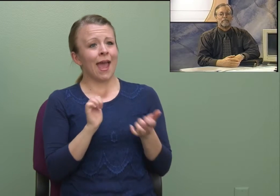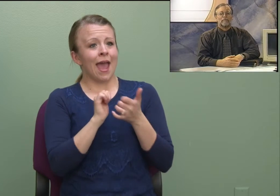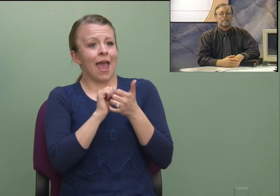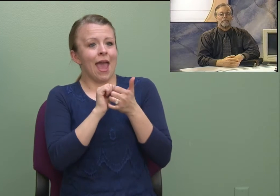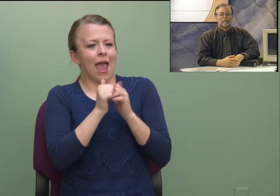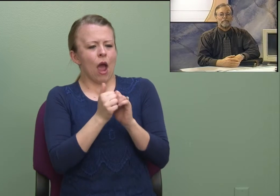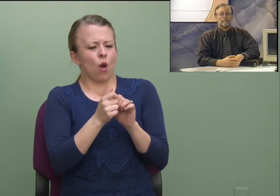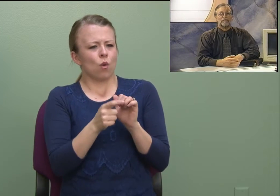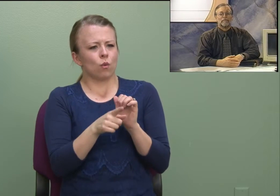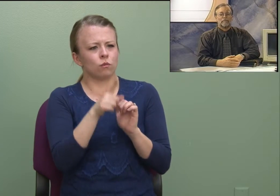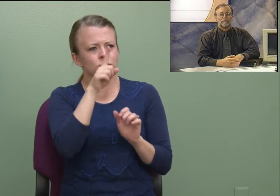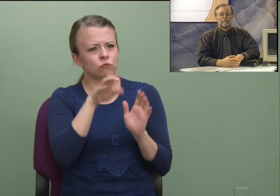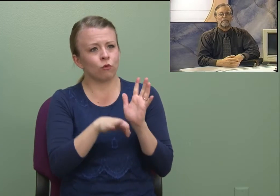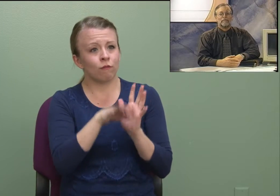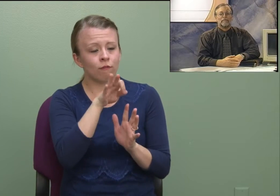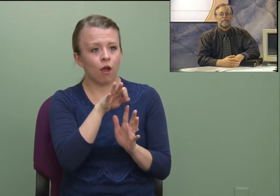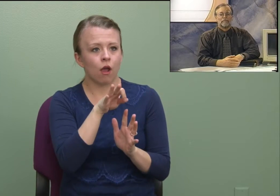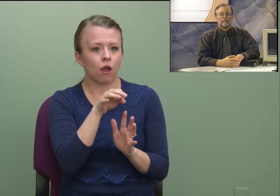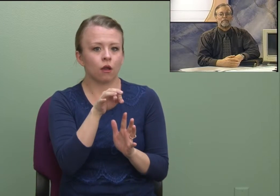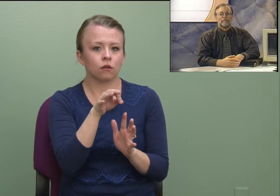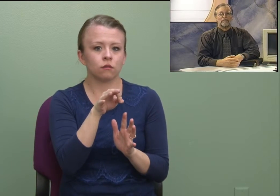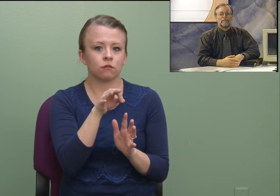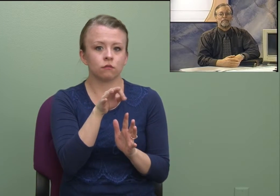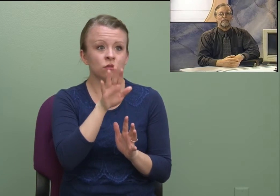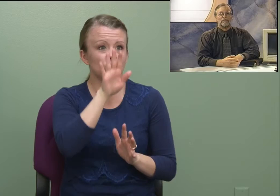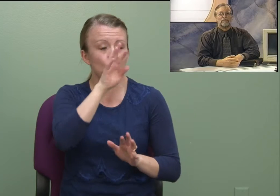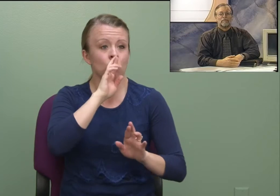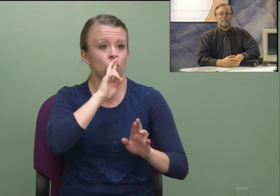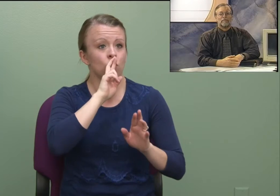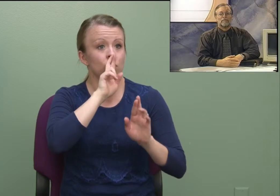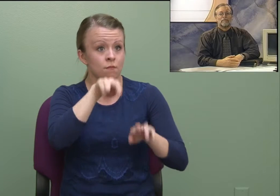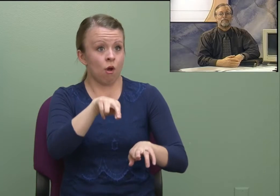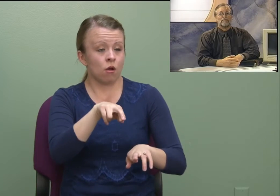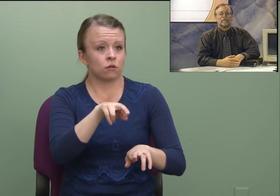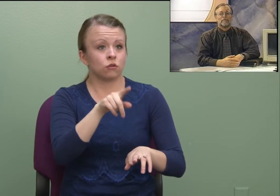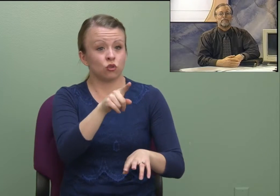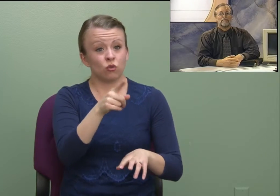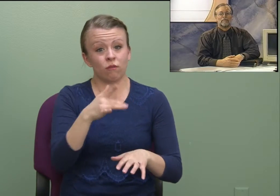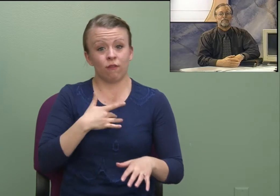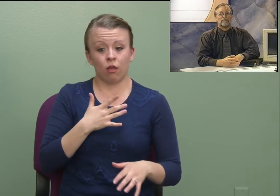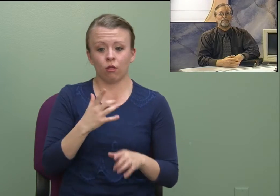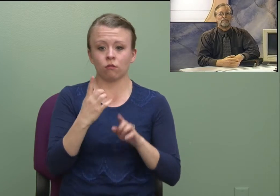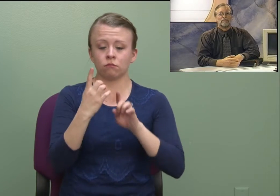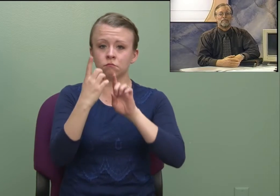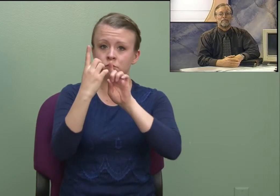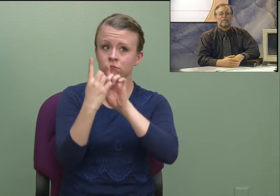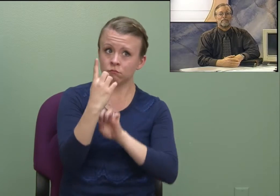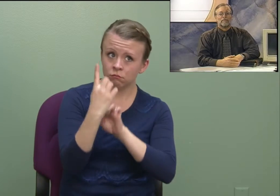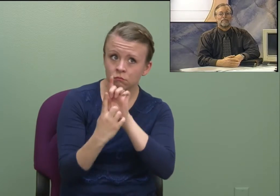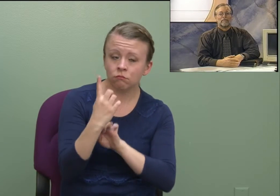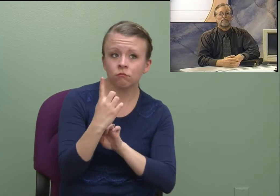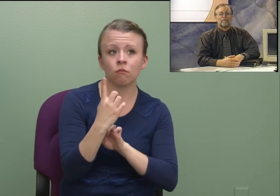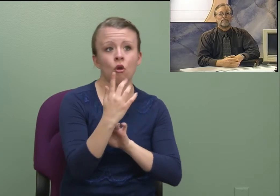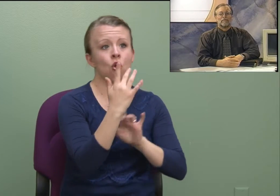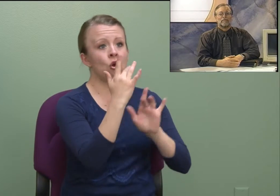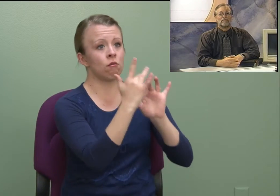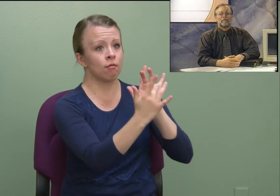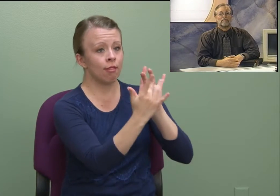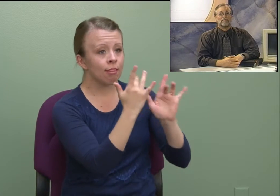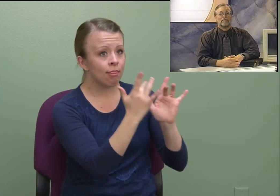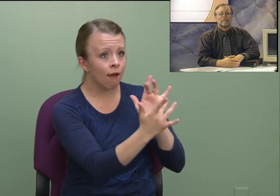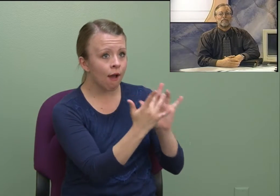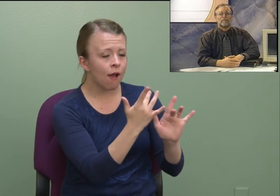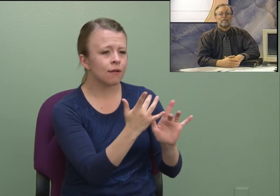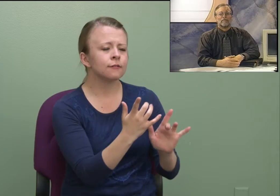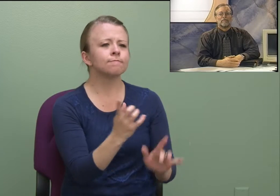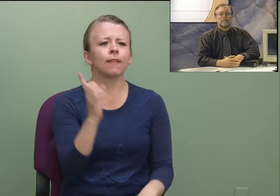did you get the most response? Did you get a better response interviewing in person or online? Or